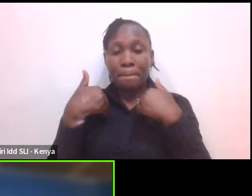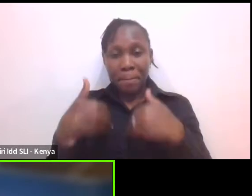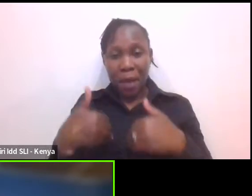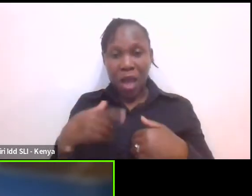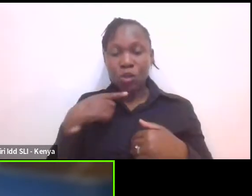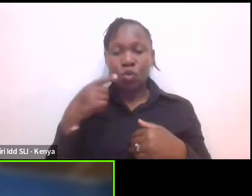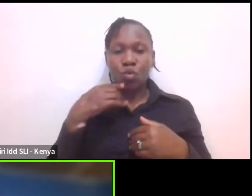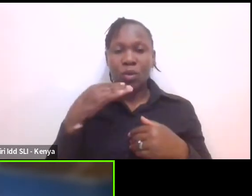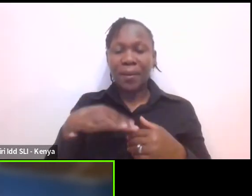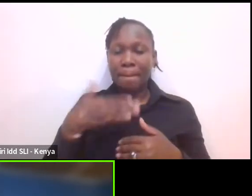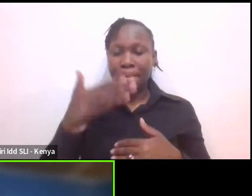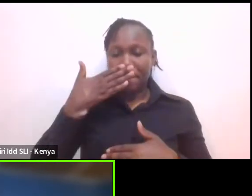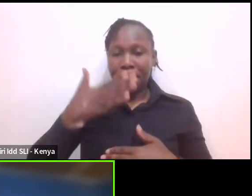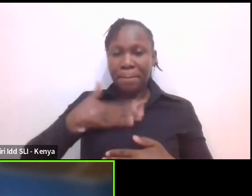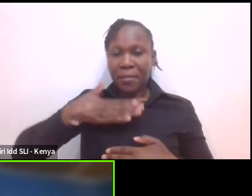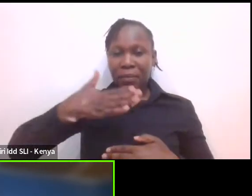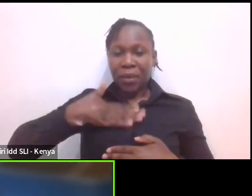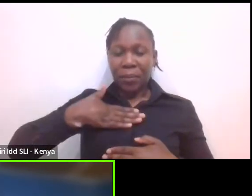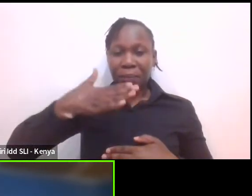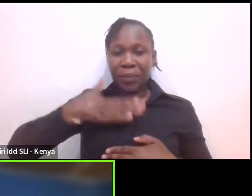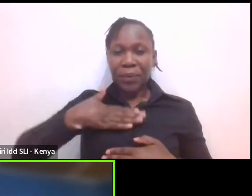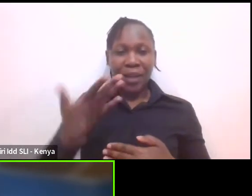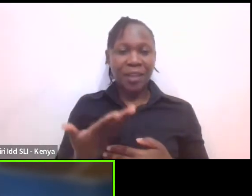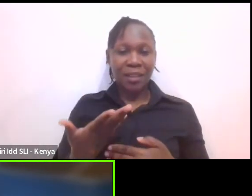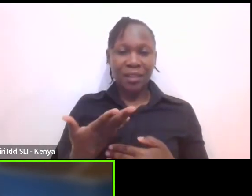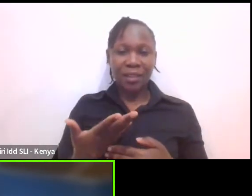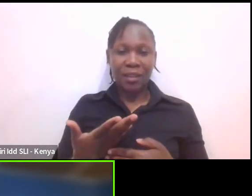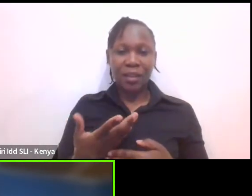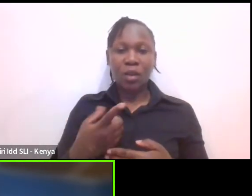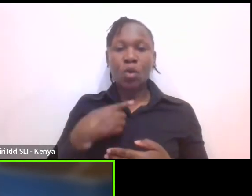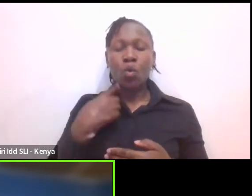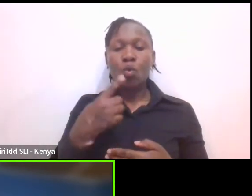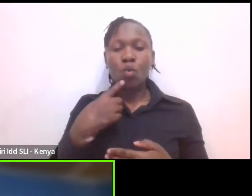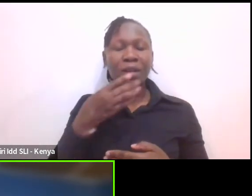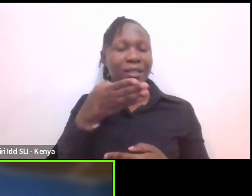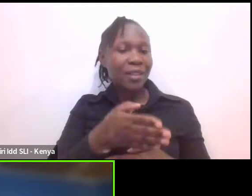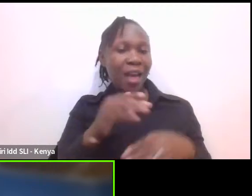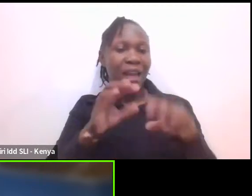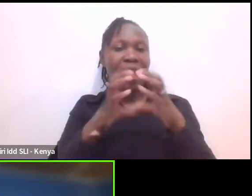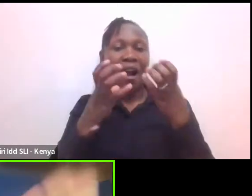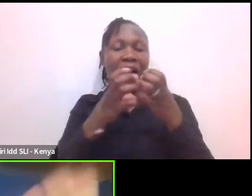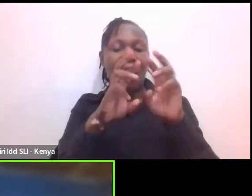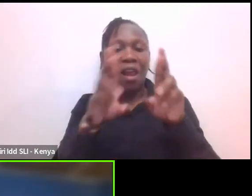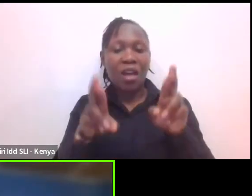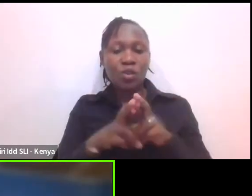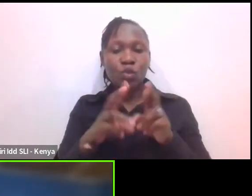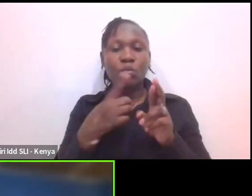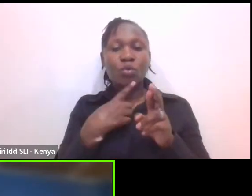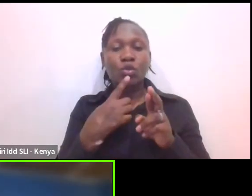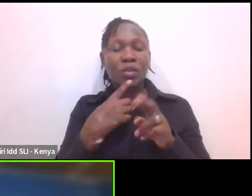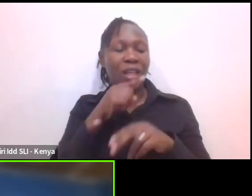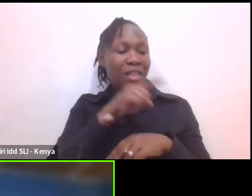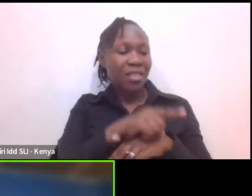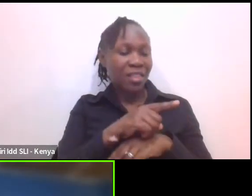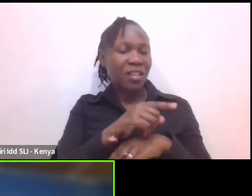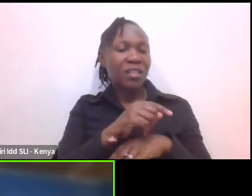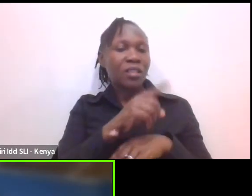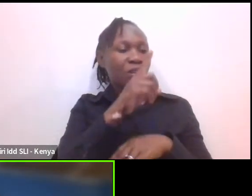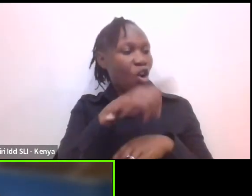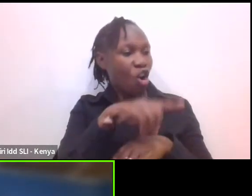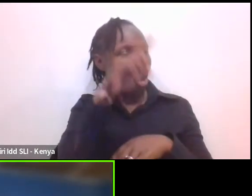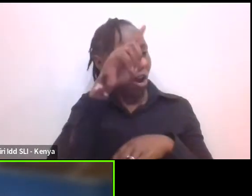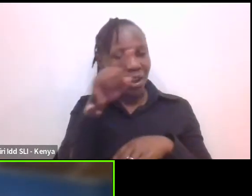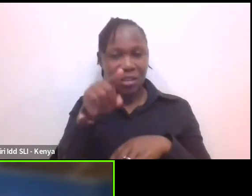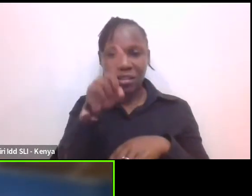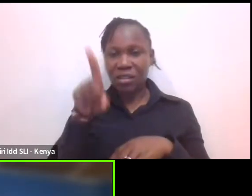and you know, the nature of the classroom is being able to say, well, that's not appropriate for this student, and how